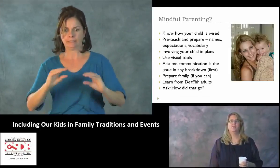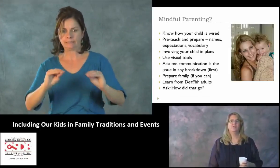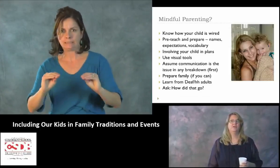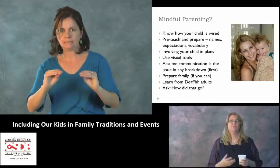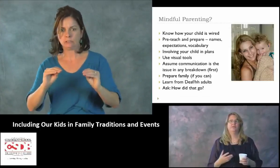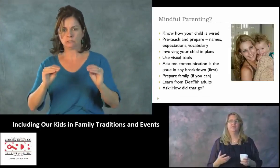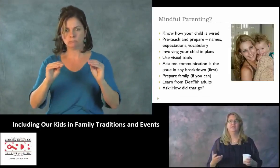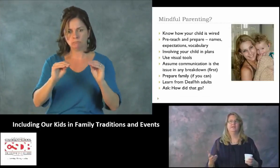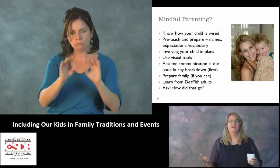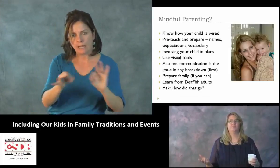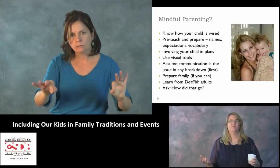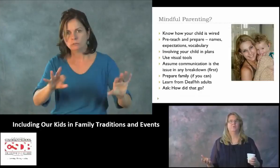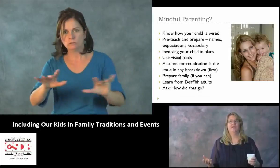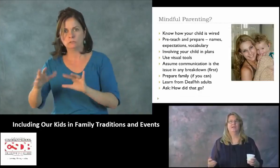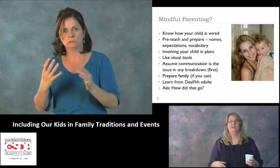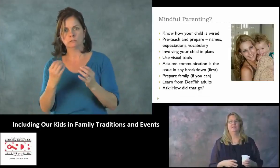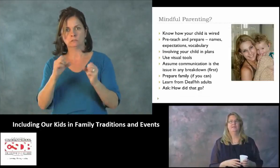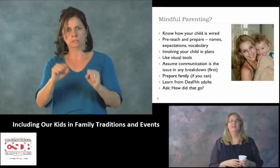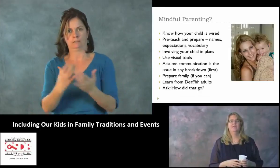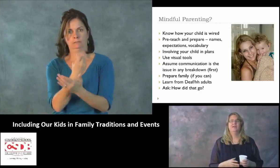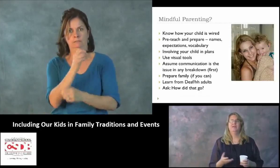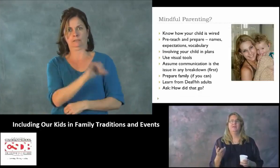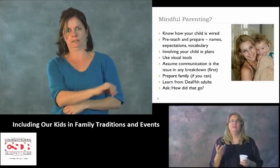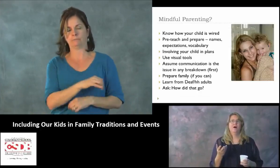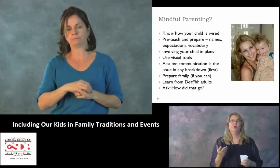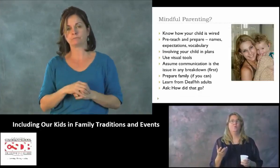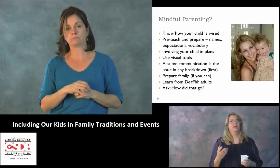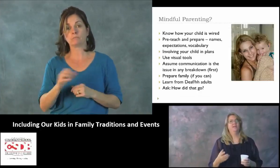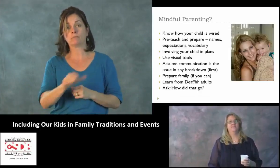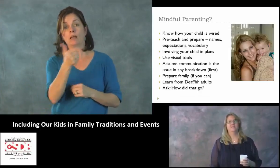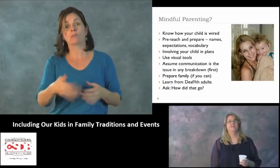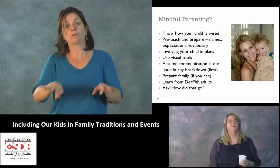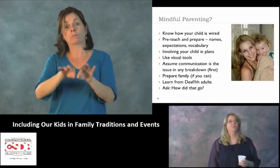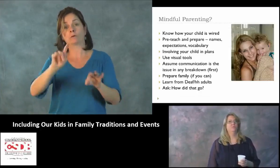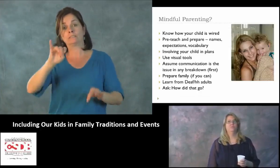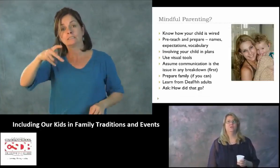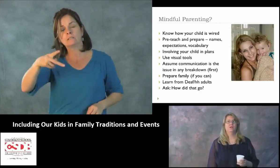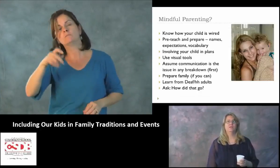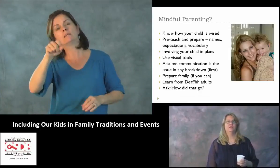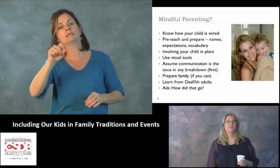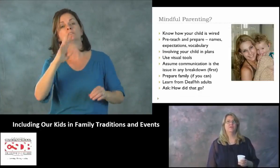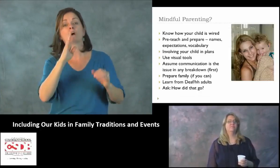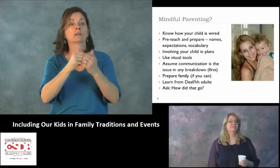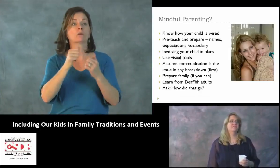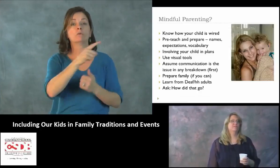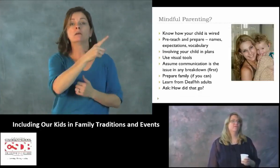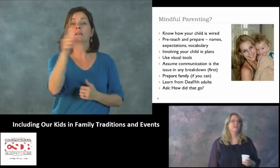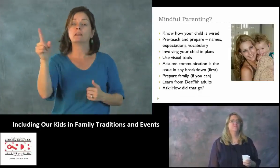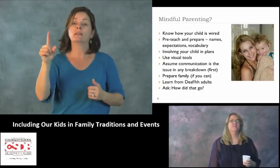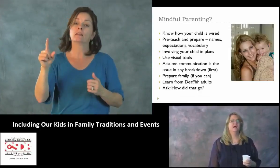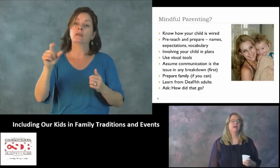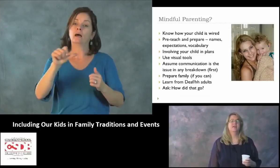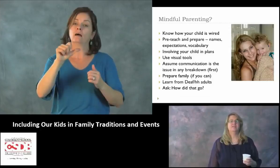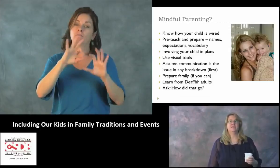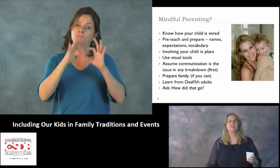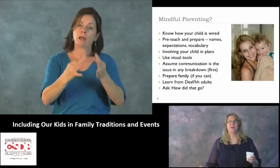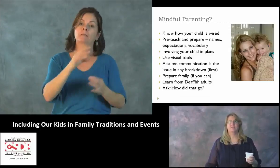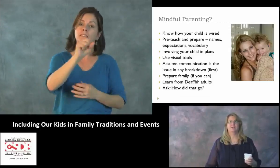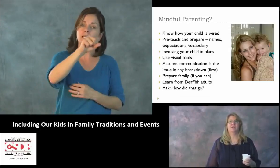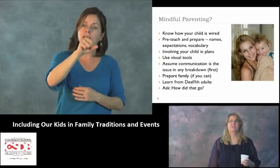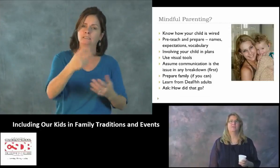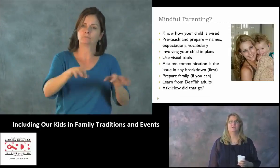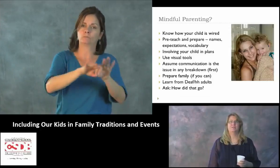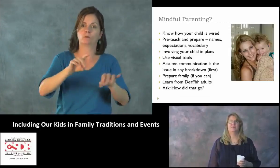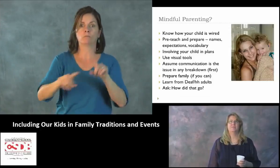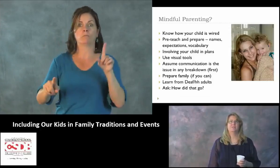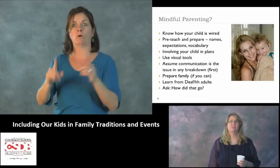much more in a really natural way. And then always, you know, talking to other families is great, but I can't tell you how